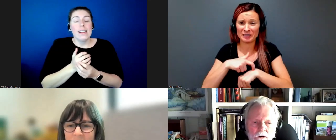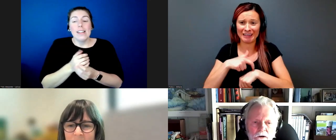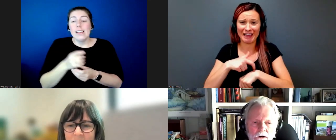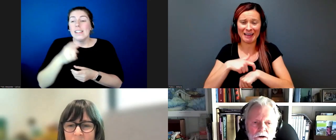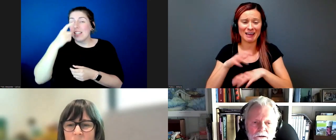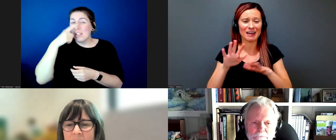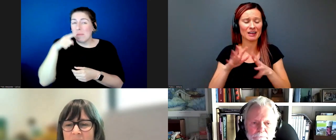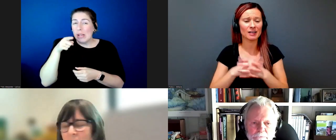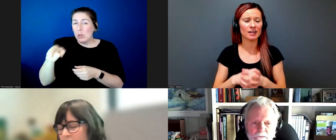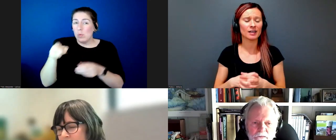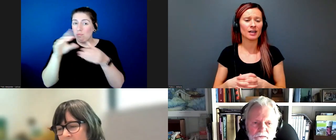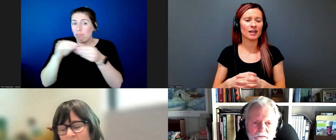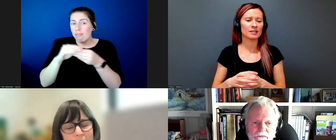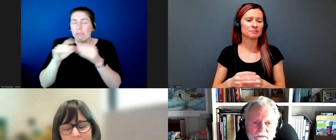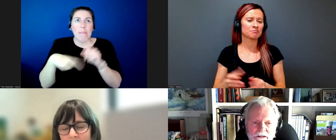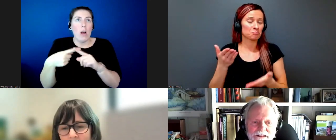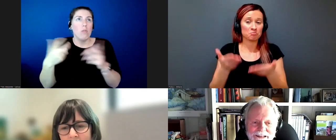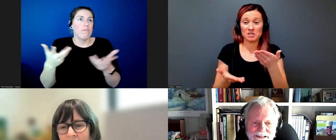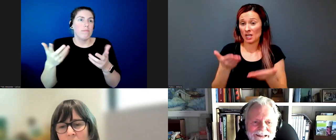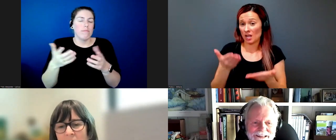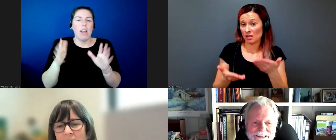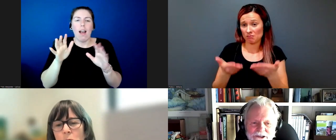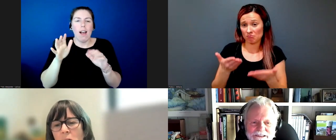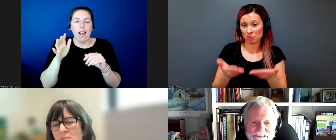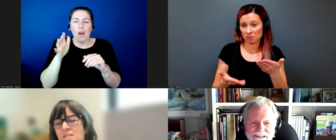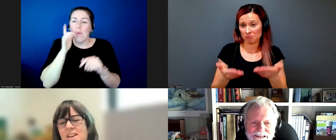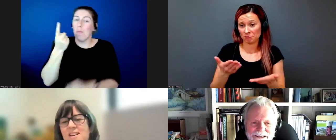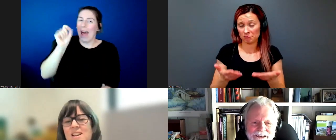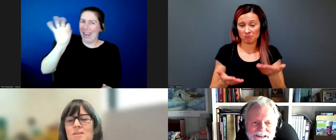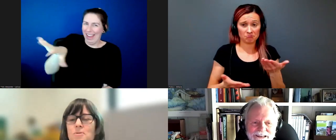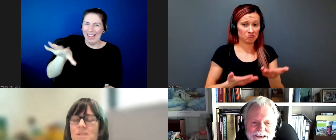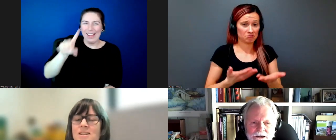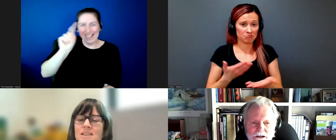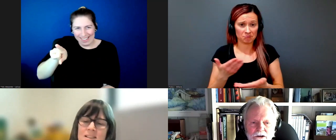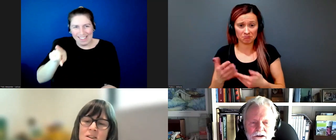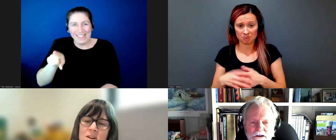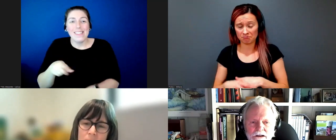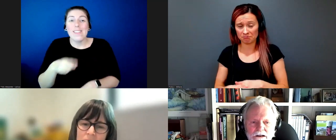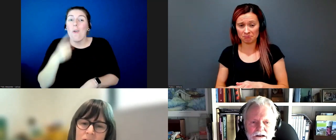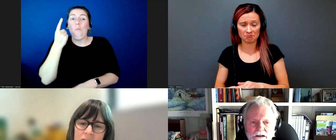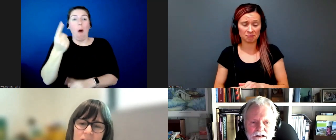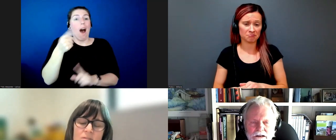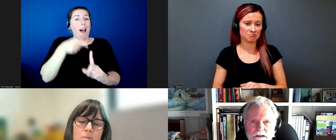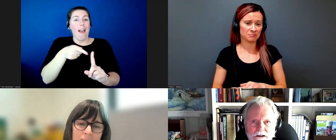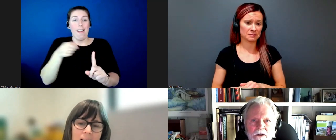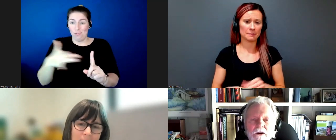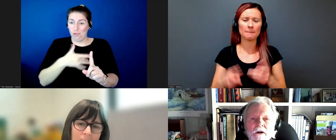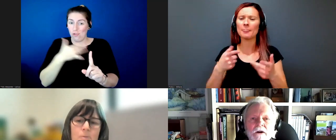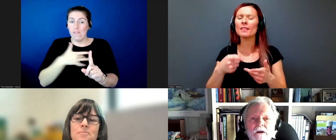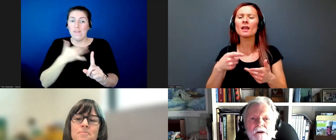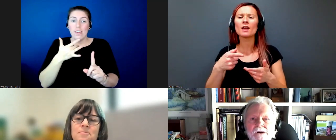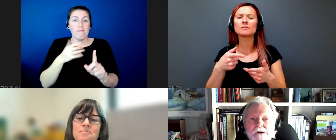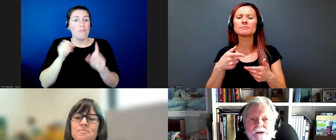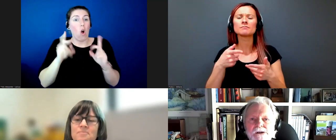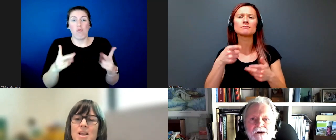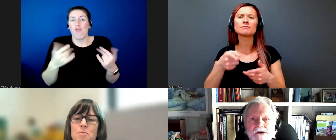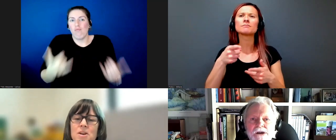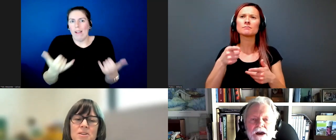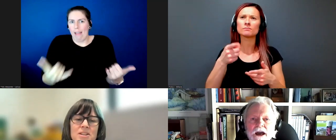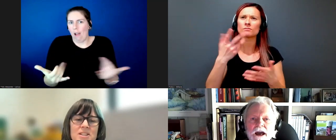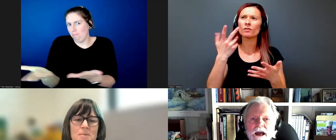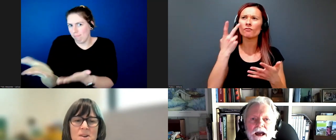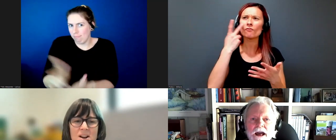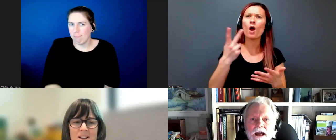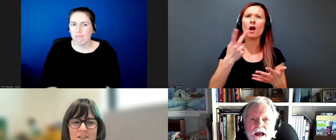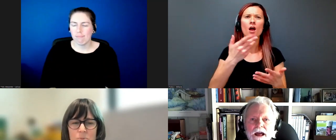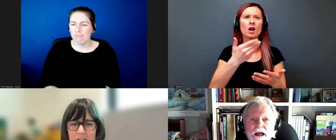possible, here, we'll give you one thing. What's the Sure. one thing that you see as an opportunity right now that we all need